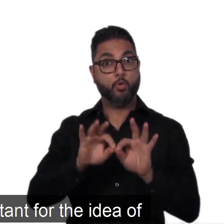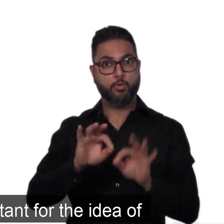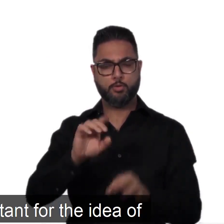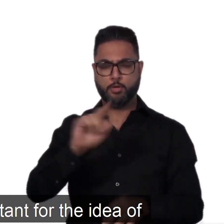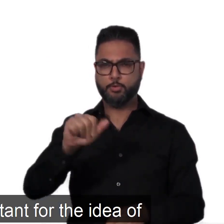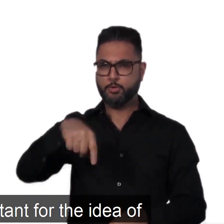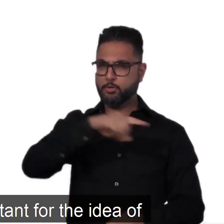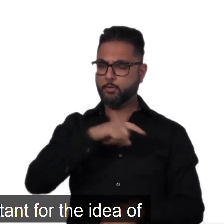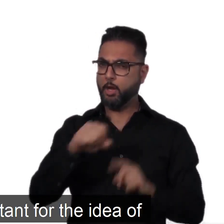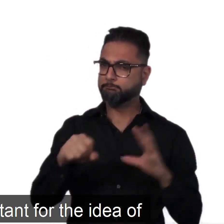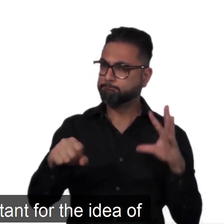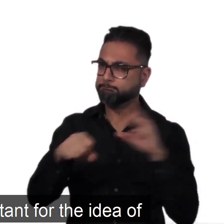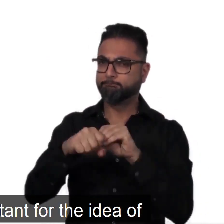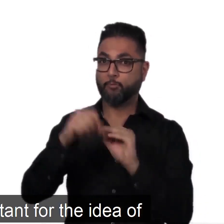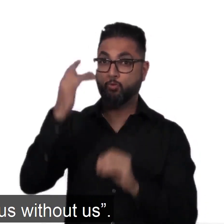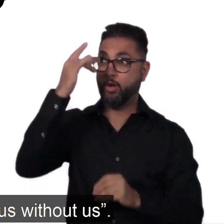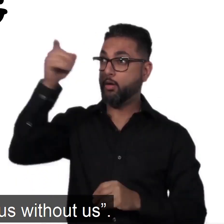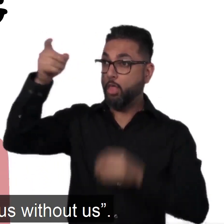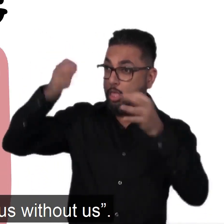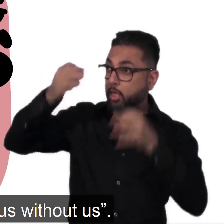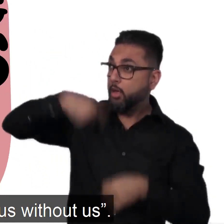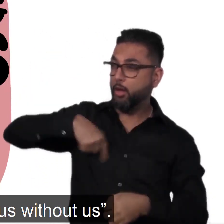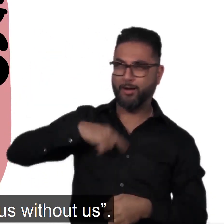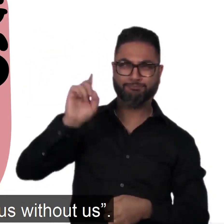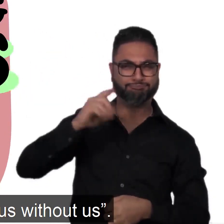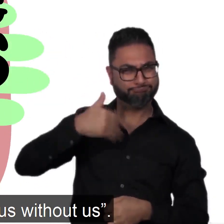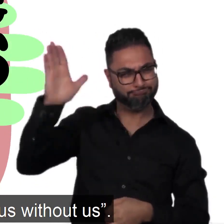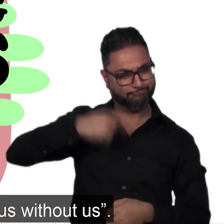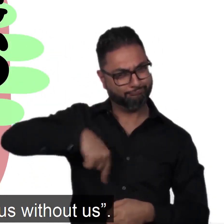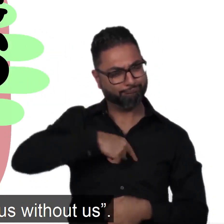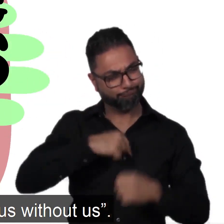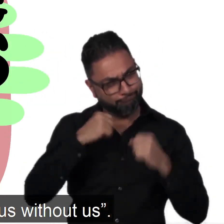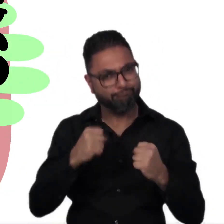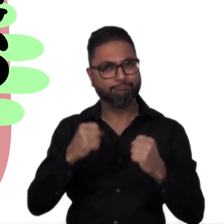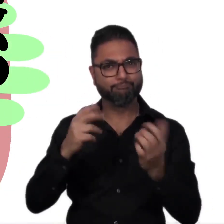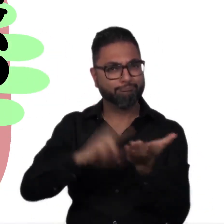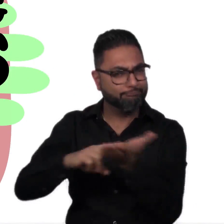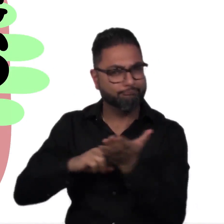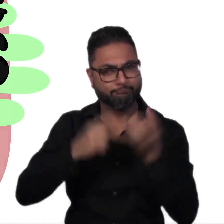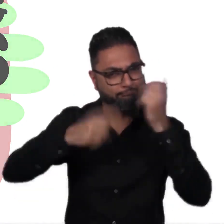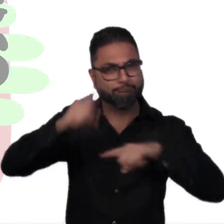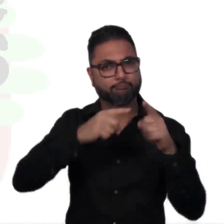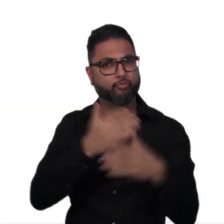This was very important for the idea of nothing about us without us.